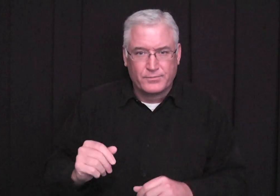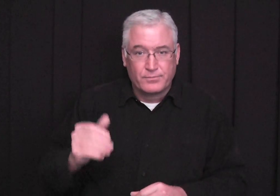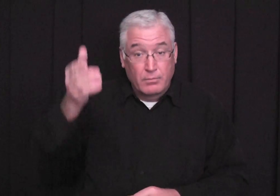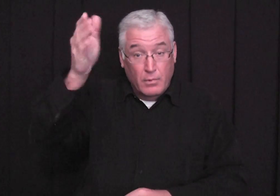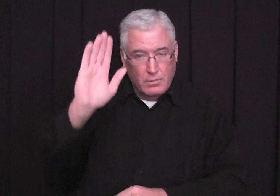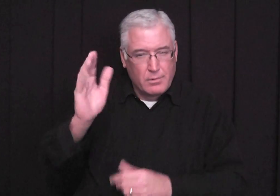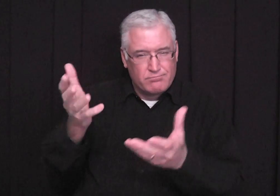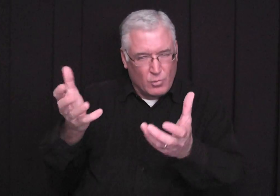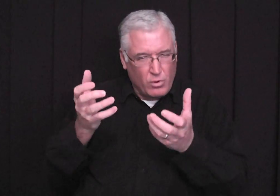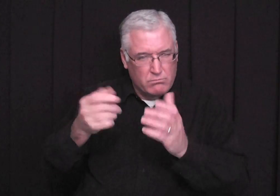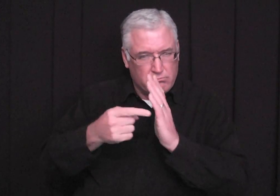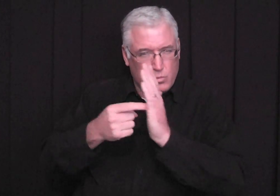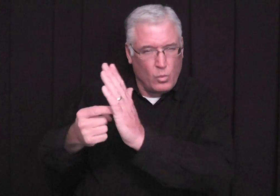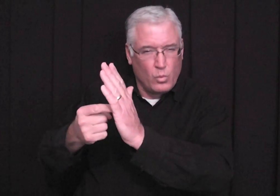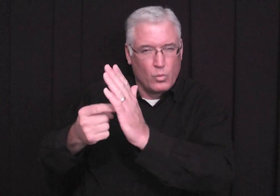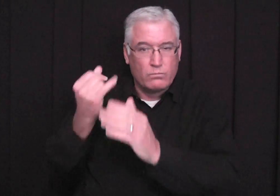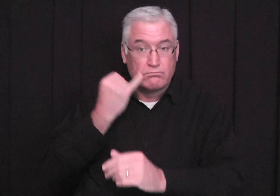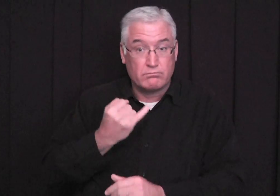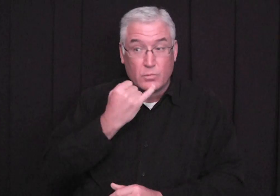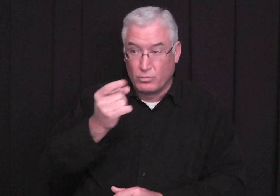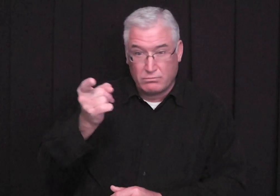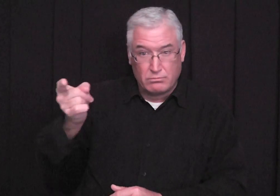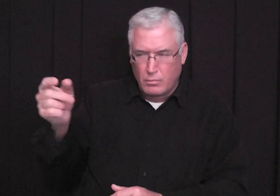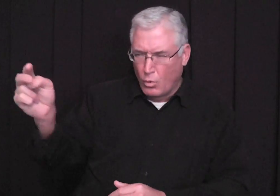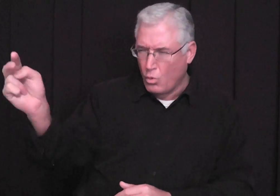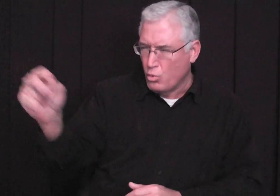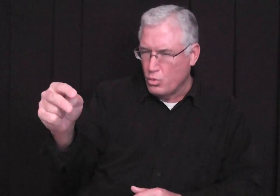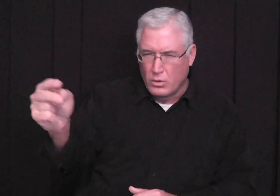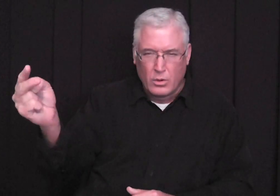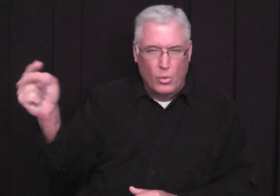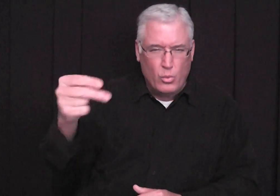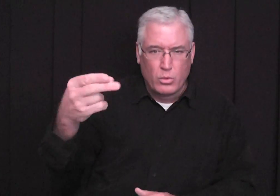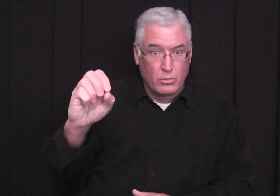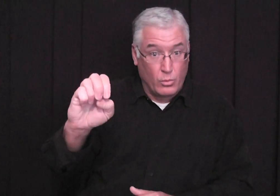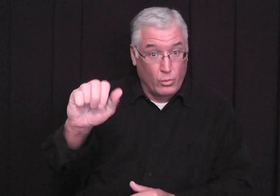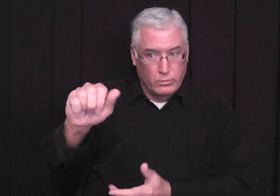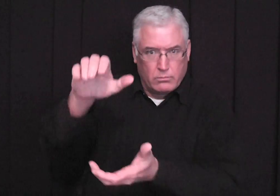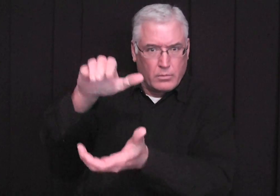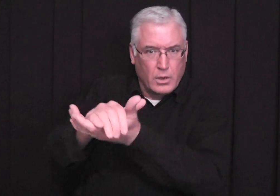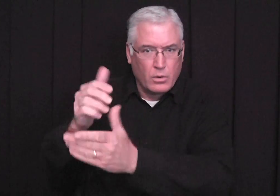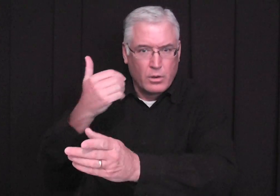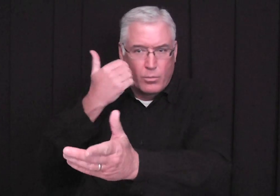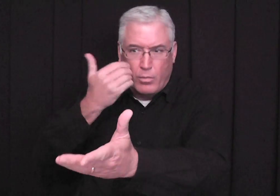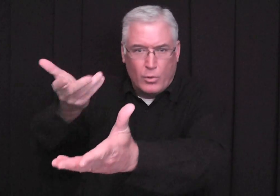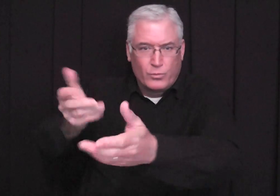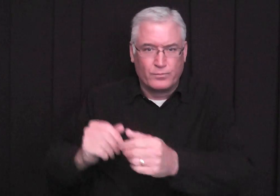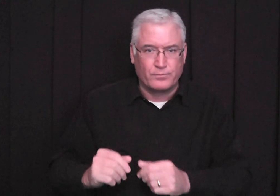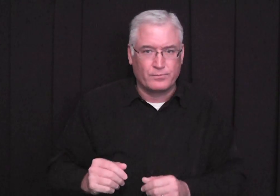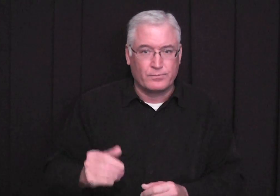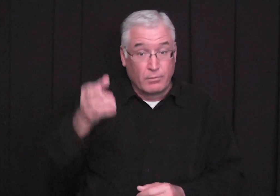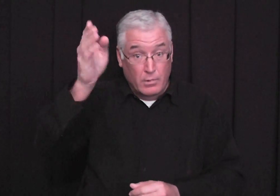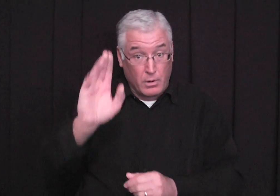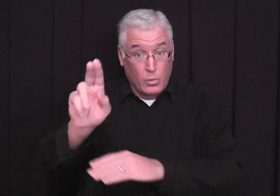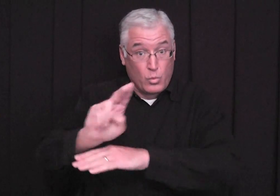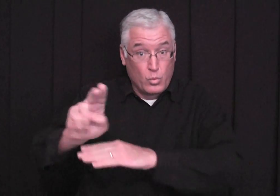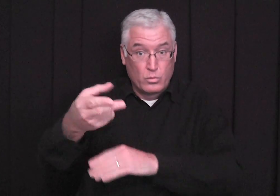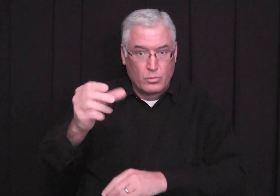Now, why did God do that? Well, God wanted to show Israel, look, Hosea is married to a